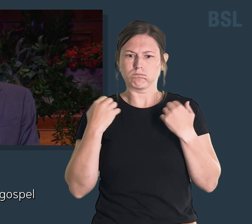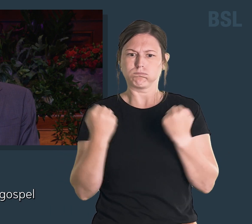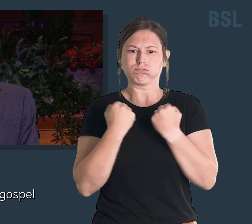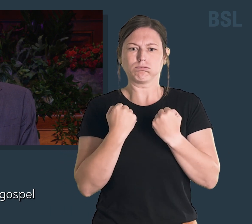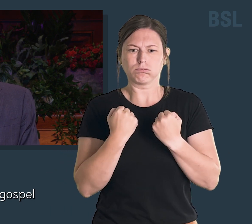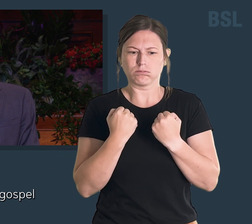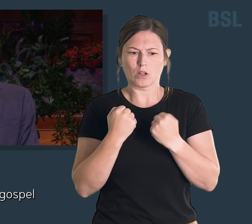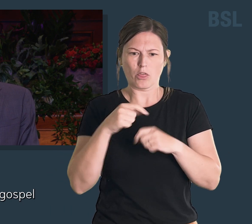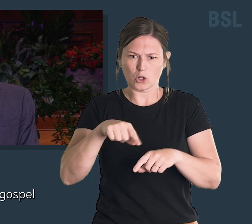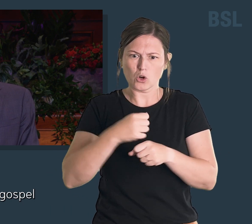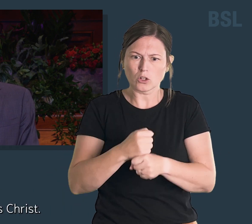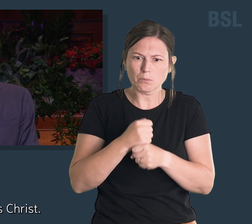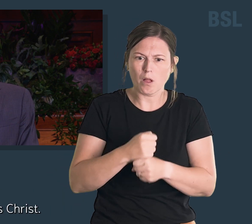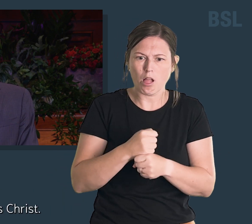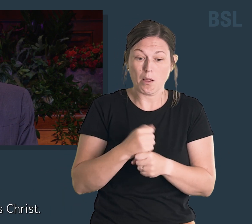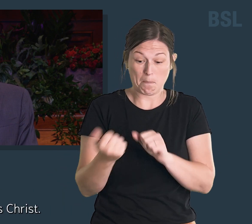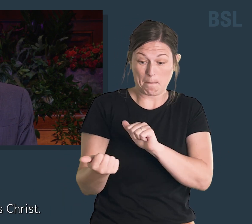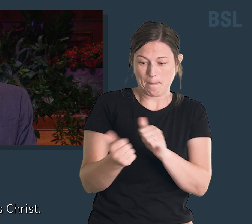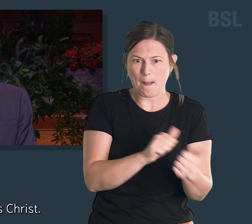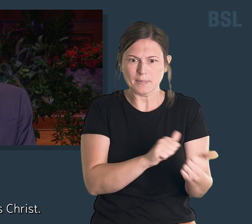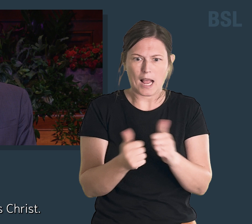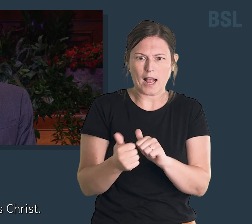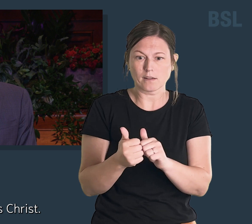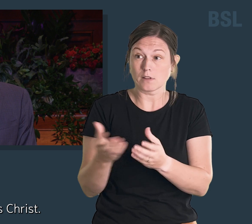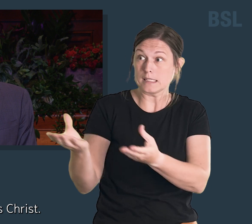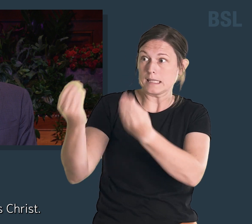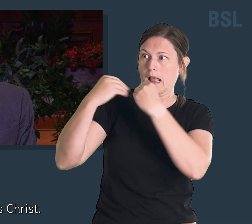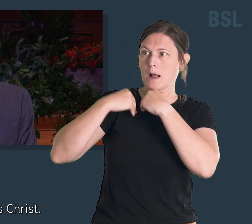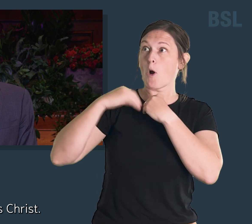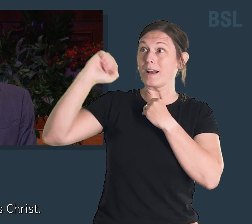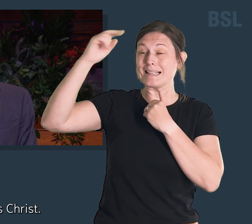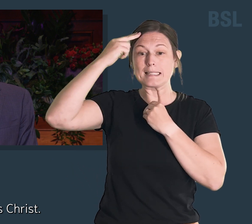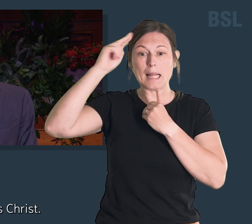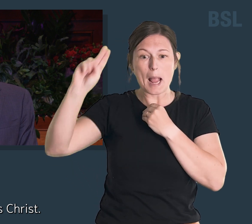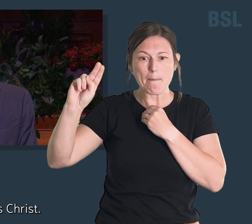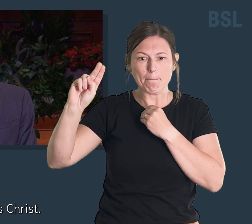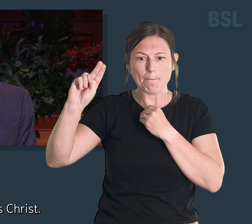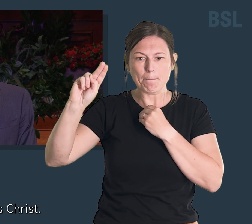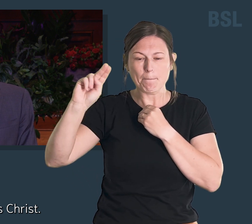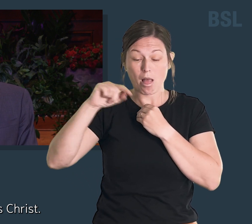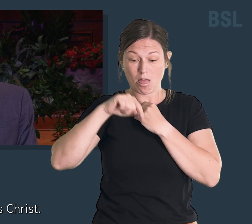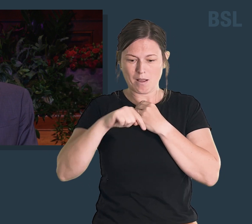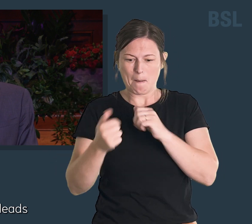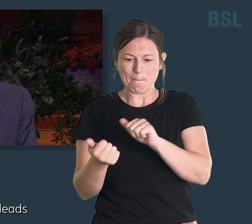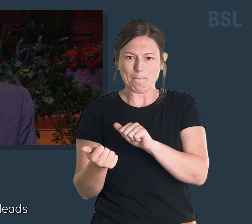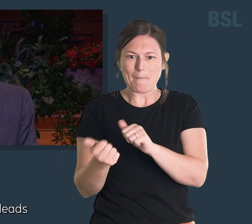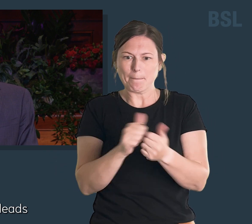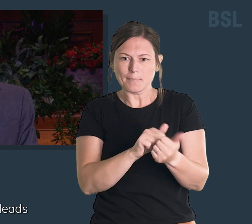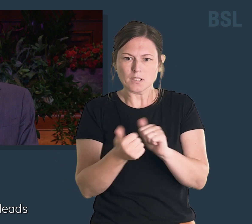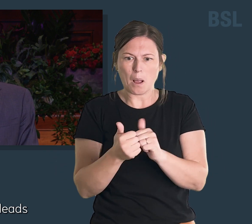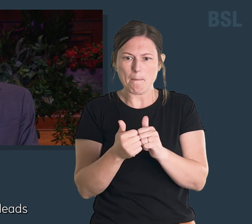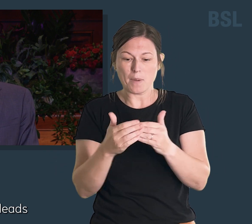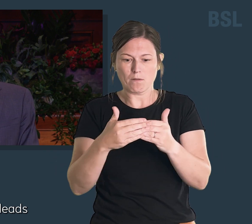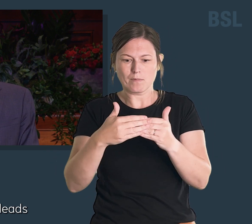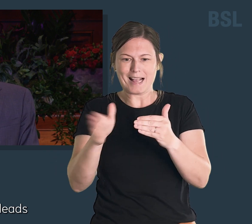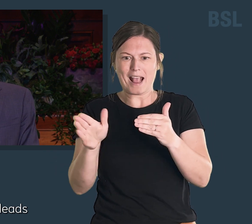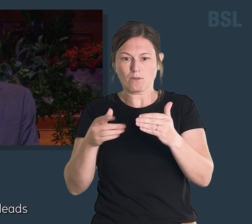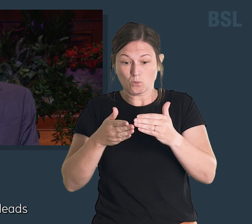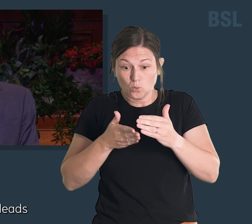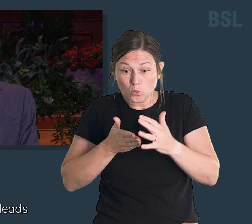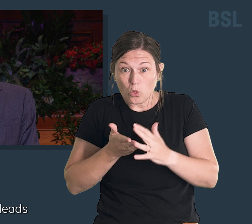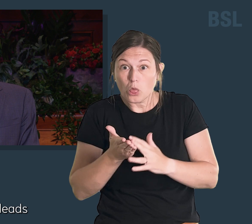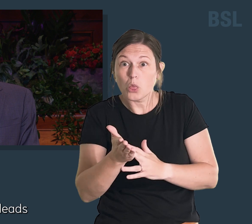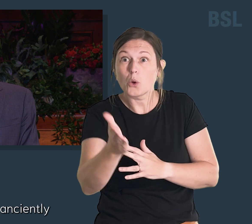gospel and are baptized, we take upon ourselves the sacred name of Jesus Christ. Baptism is the gate